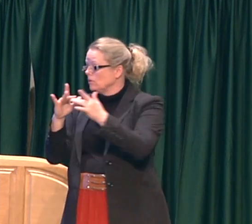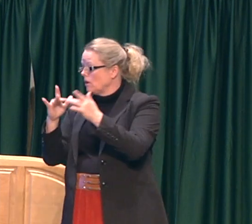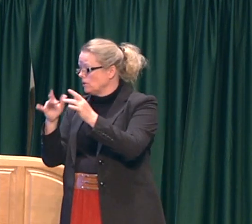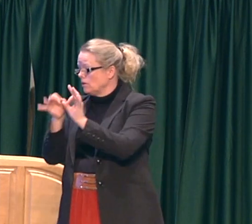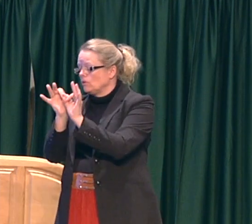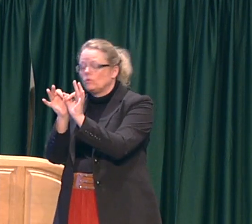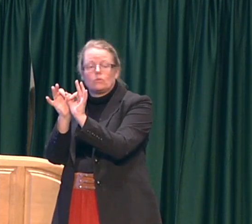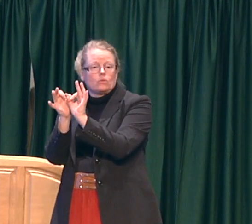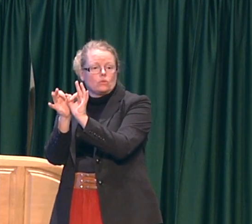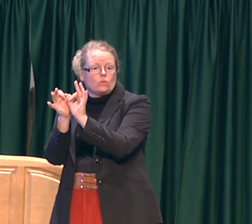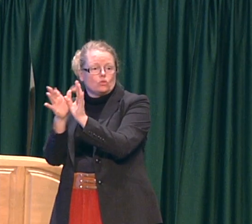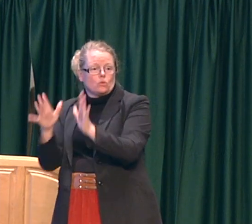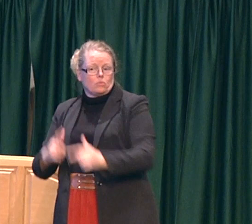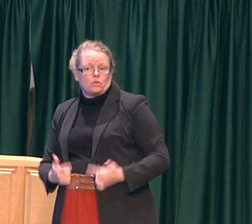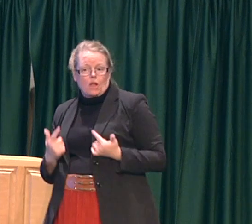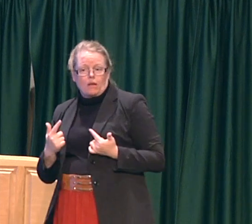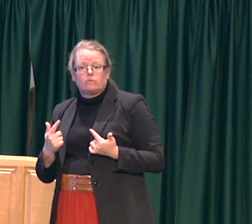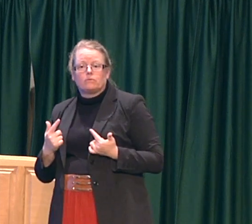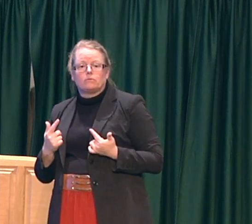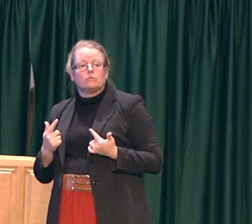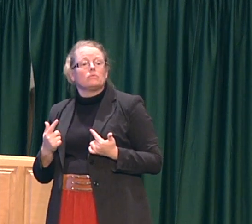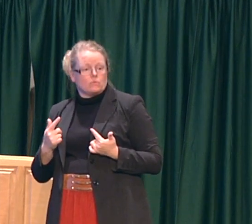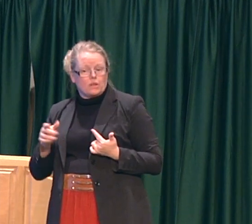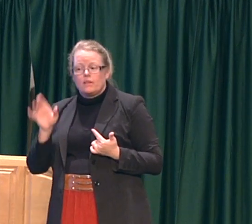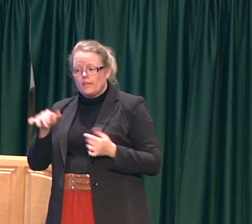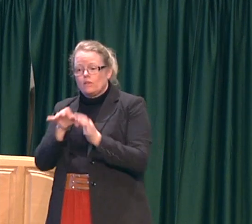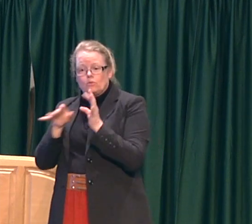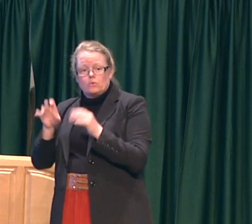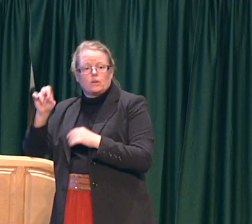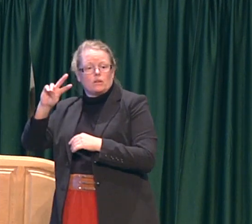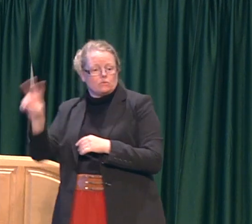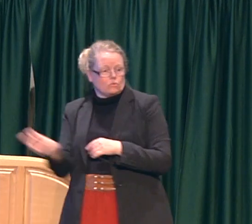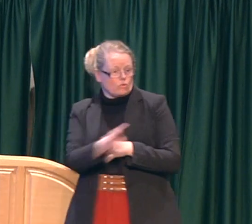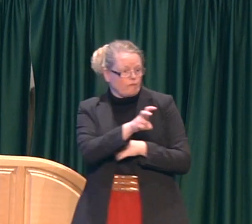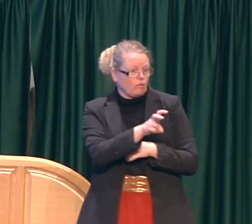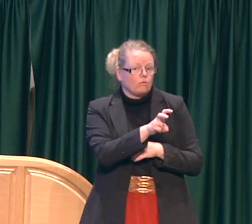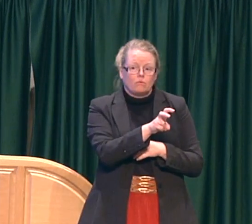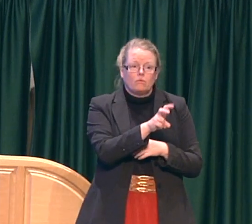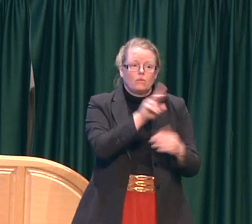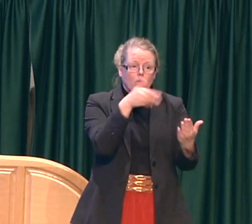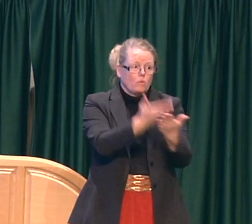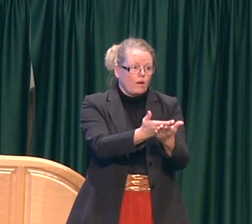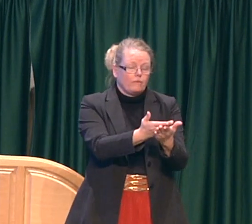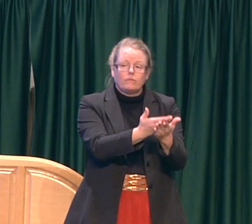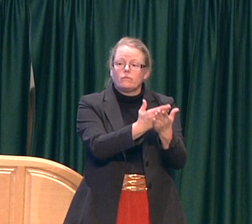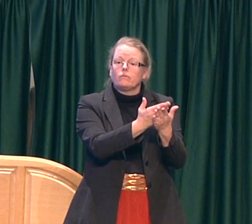And we hope that they then will in turn contact an on-site interpreter to come and interpret. We'll have someone that